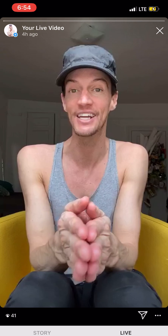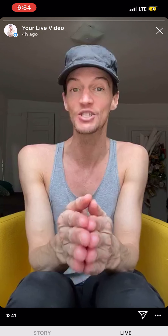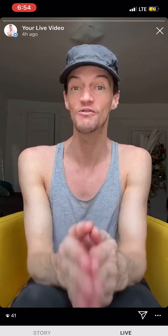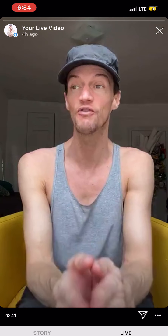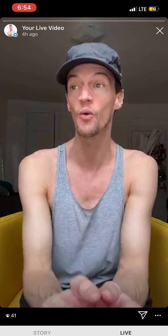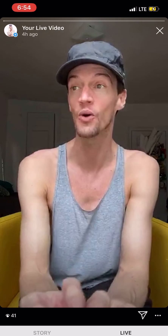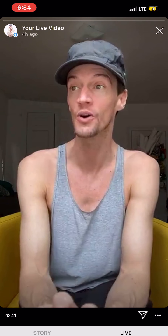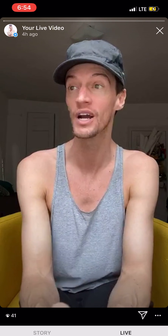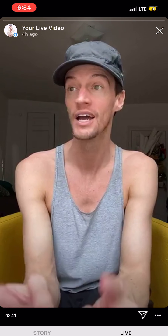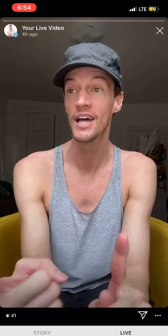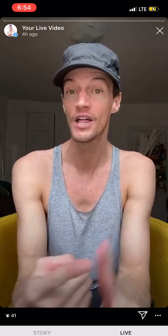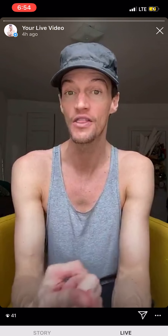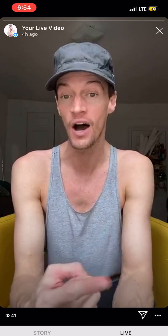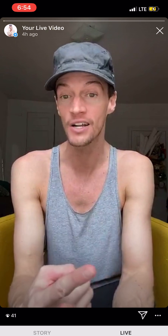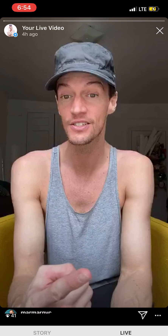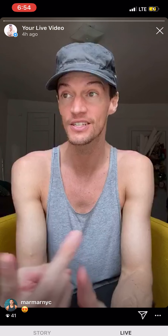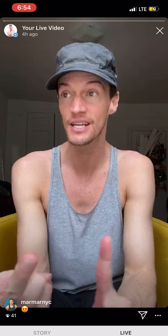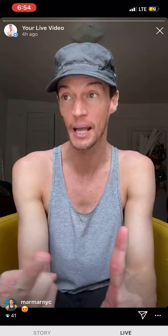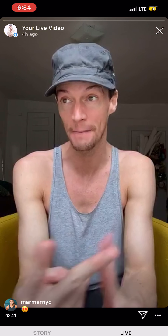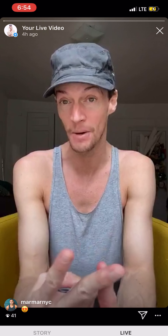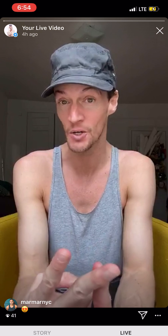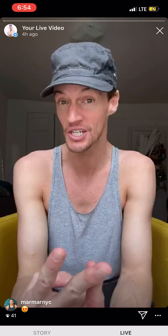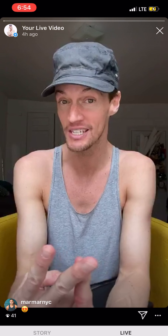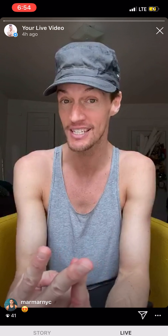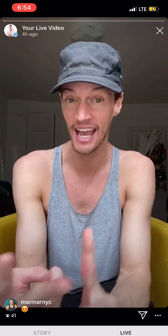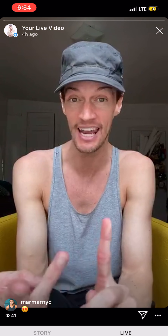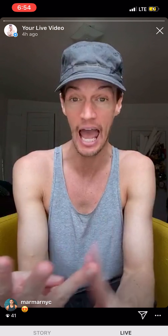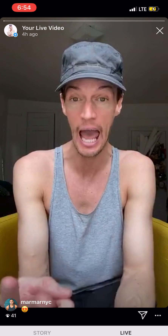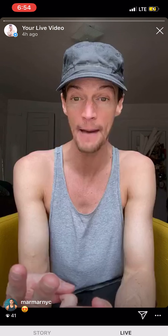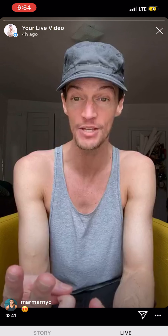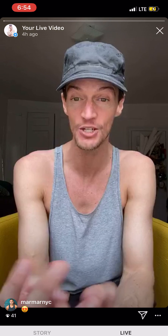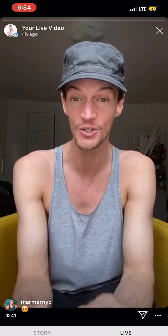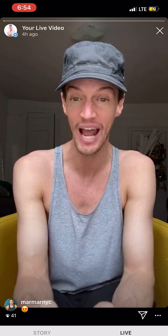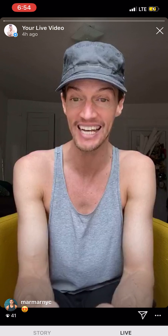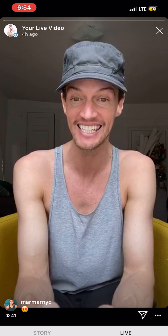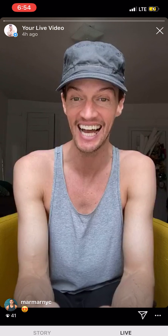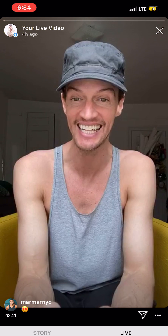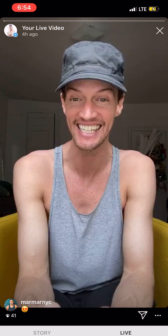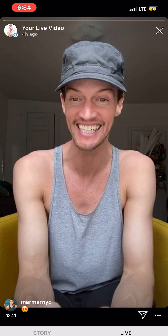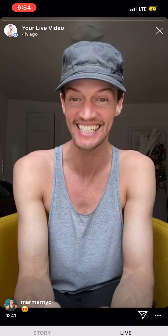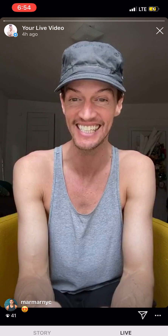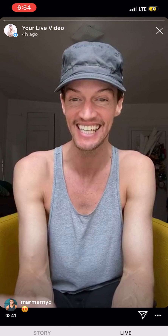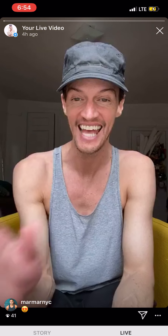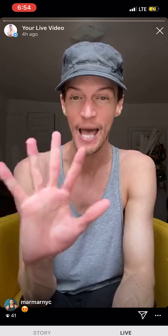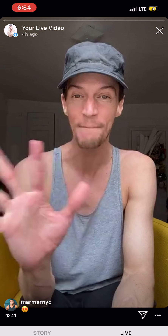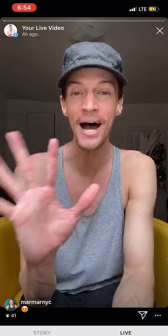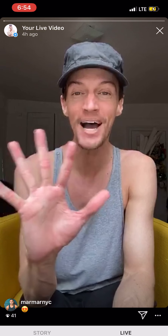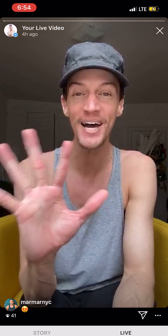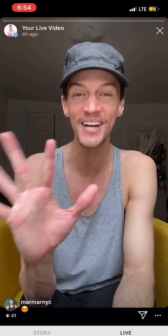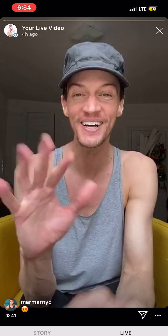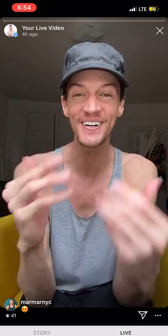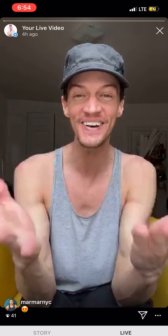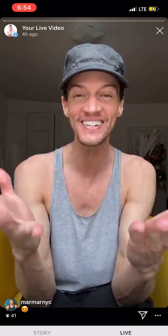for thoughts, emotions, and abstract ideas. Mario, welcome,